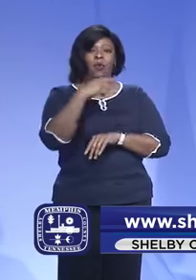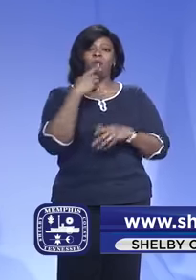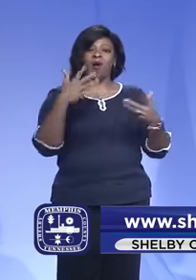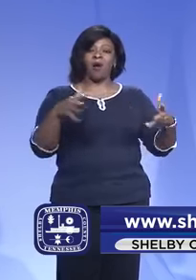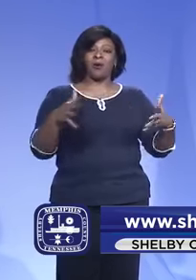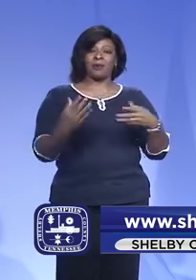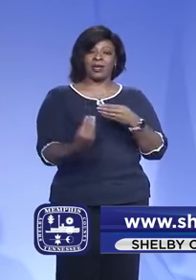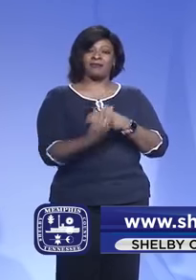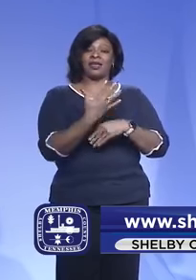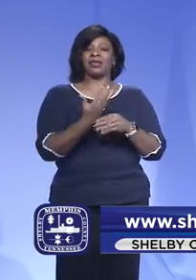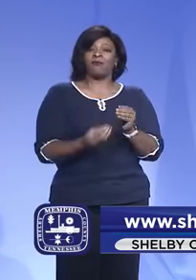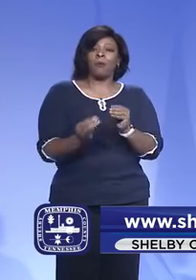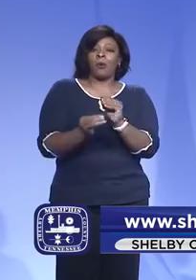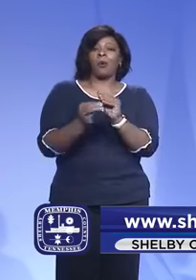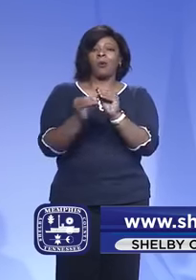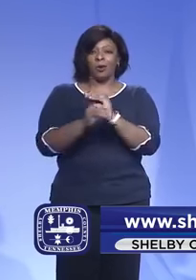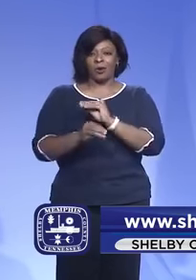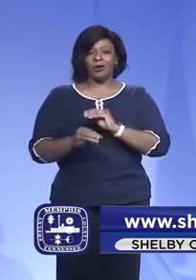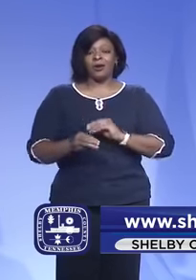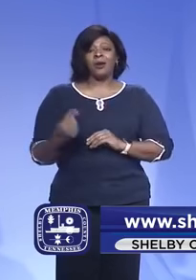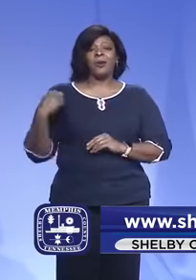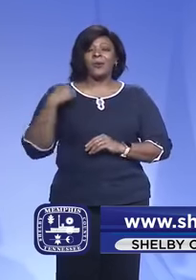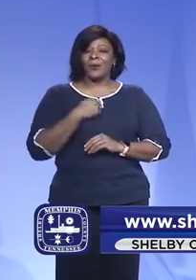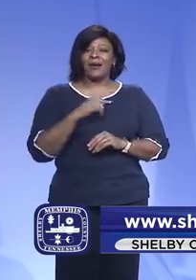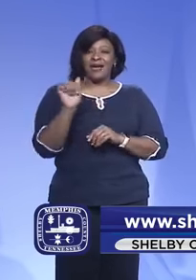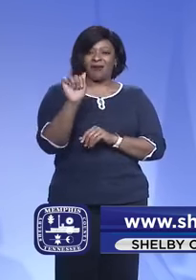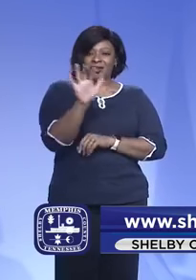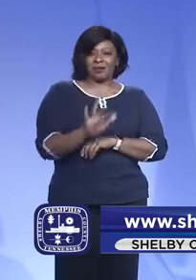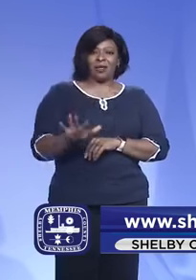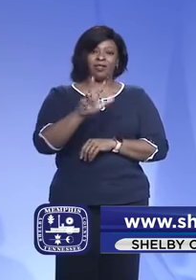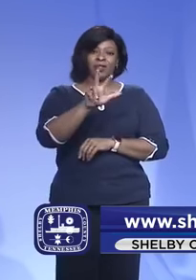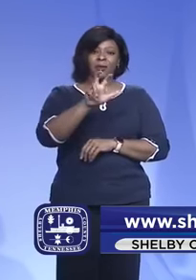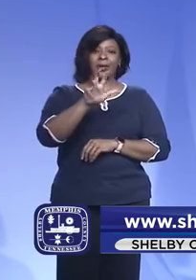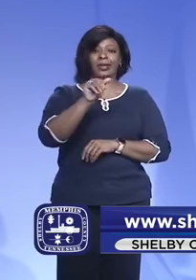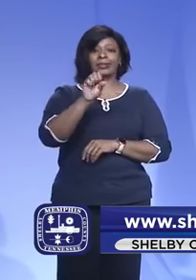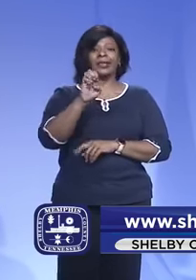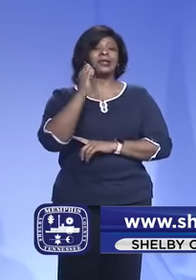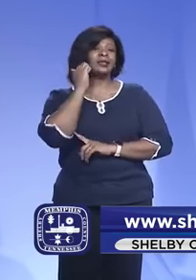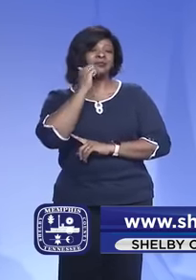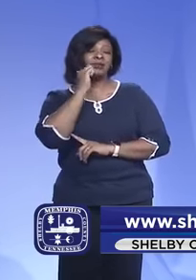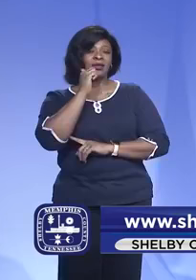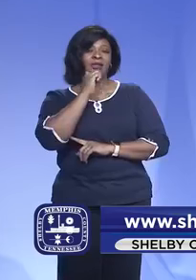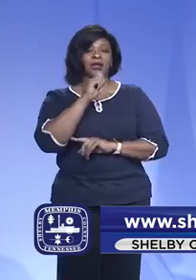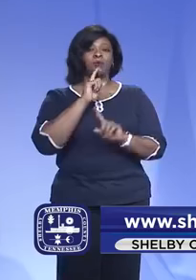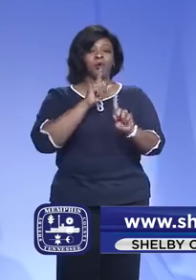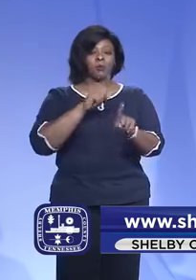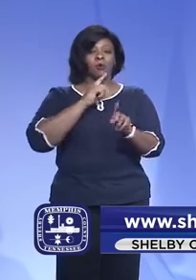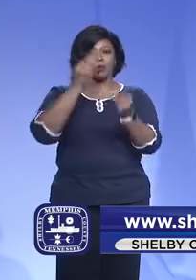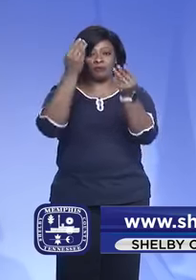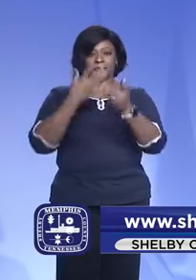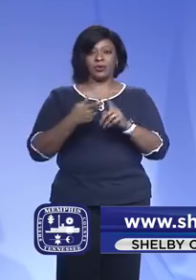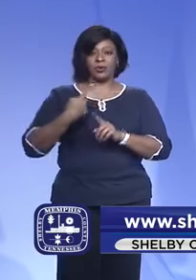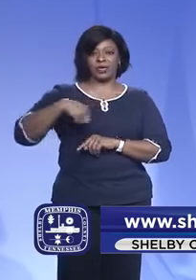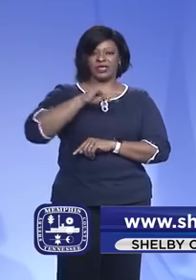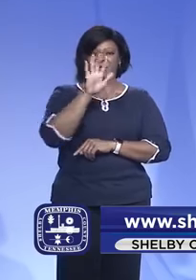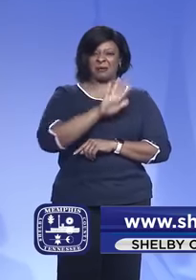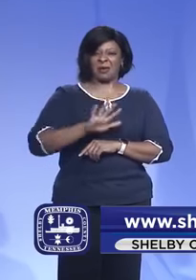already been affected even more. We are averaging about 300 cases a day being reported to us right now, and